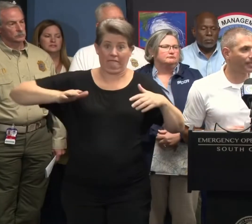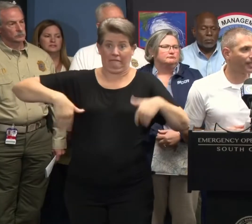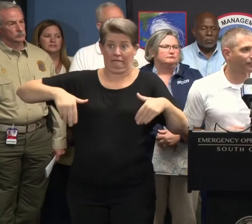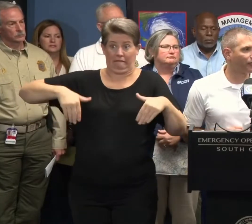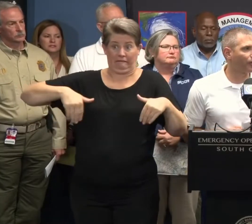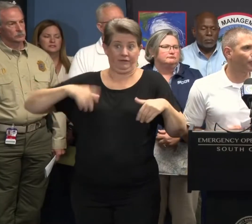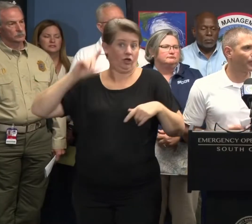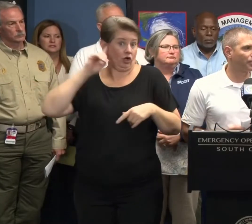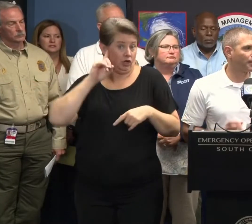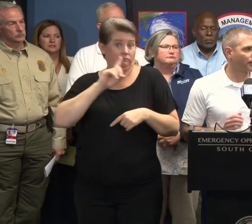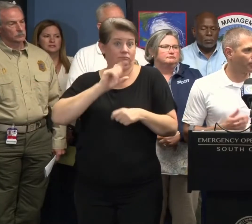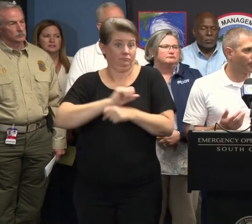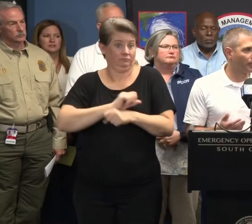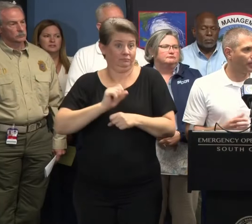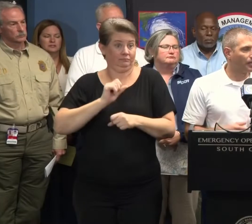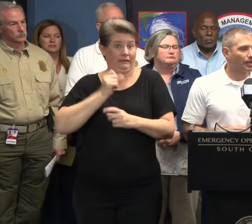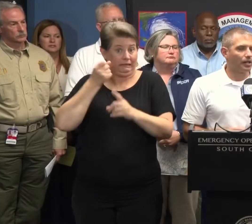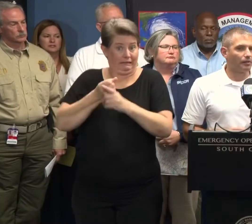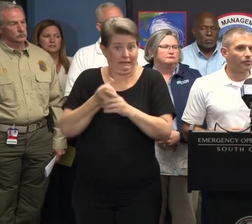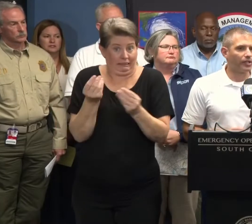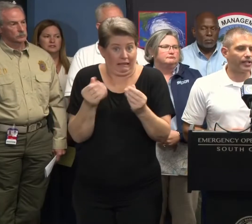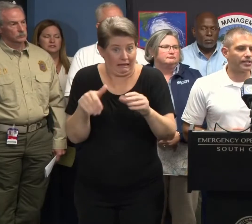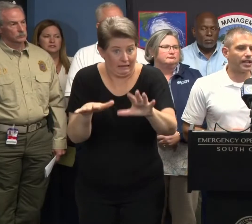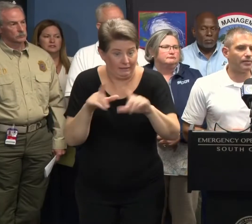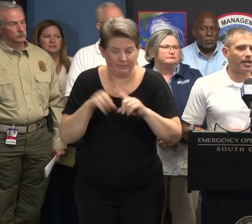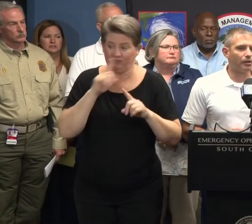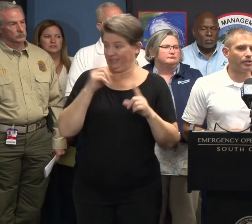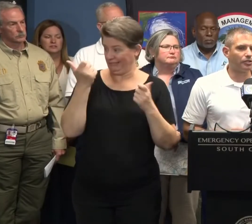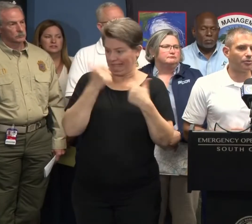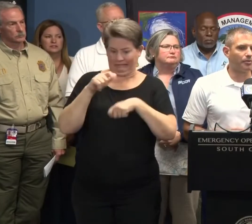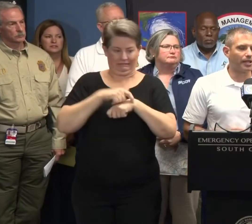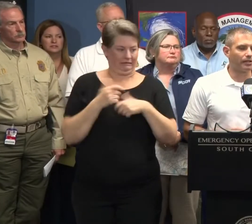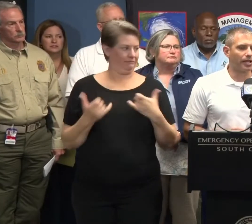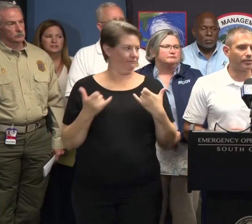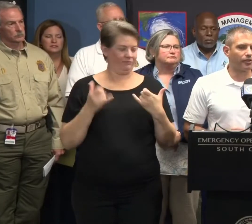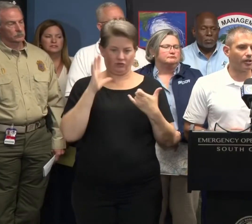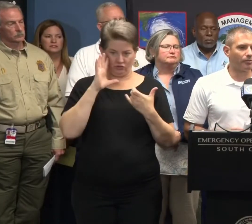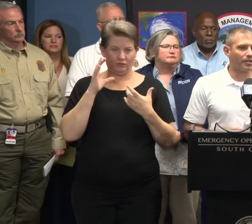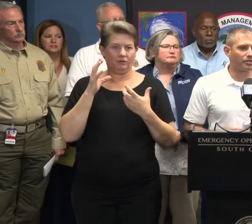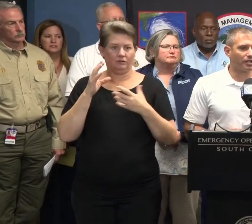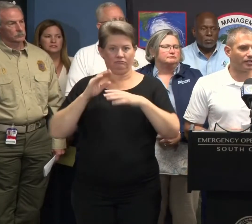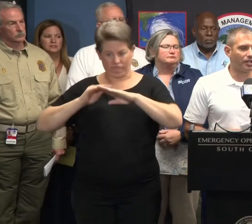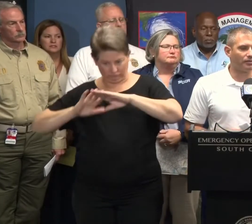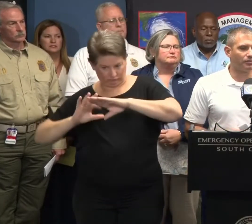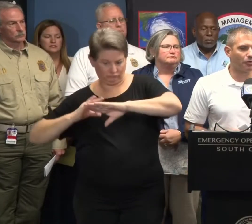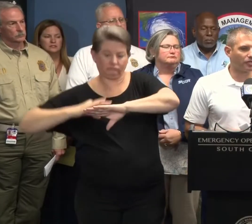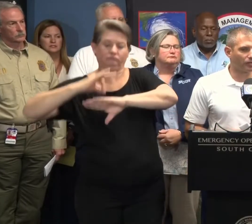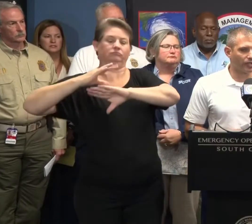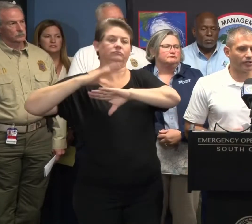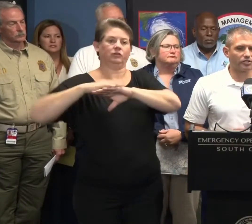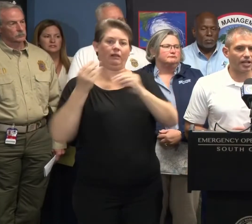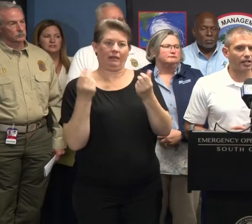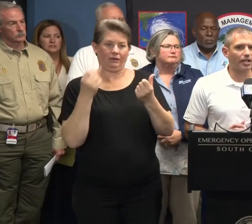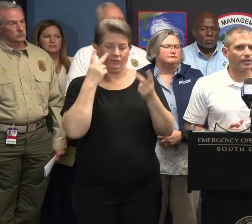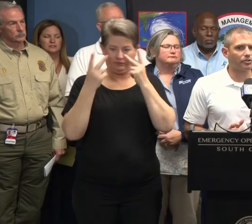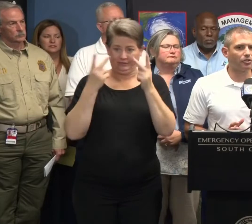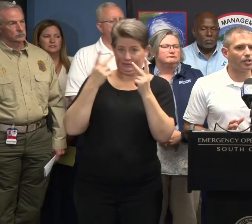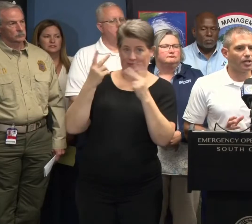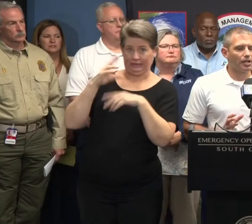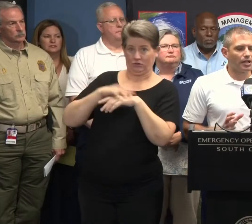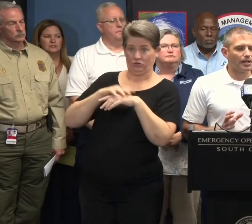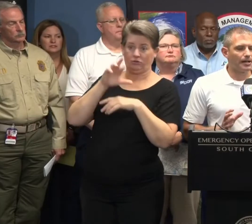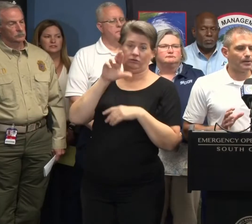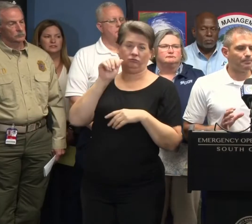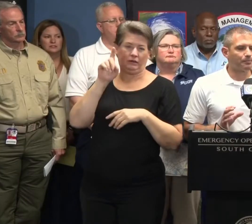officially made landfall, but we expect it to be really any time now. It should be making landfall based on what we're seeing on radar and satellite.